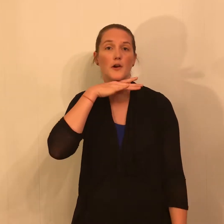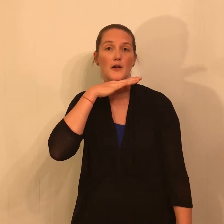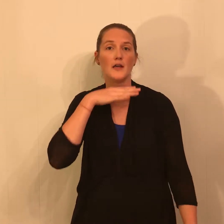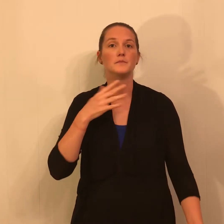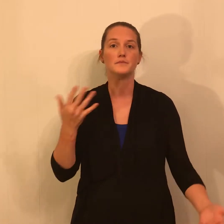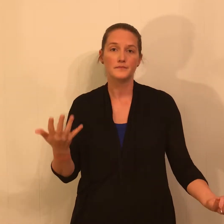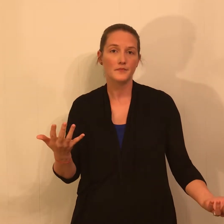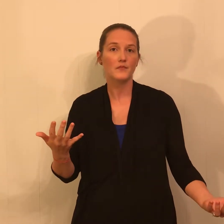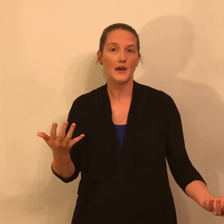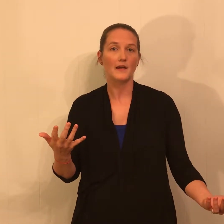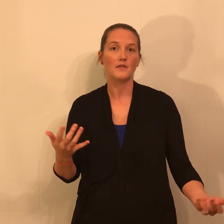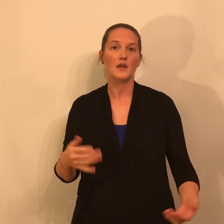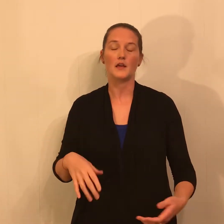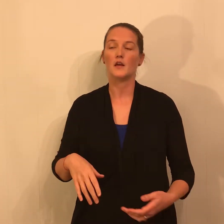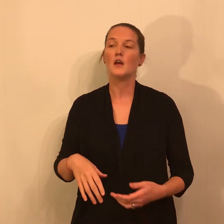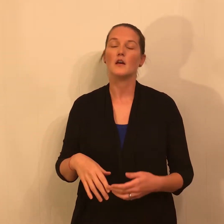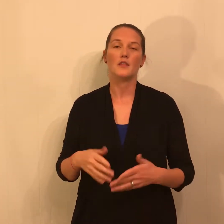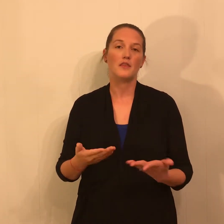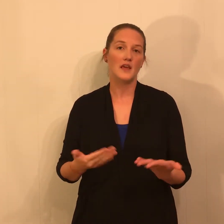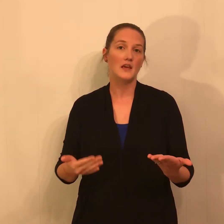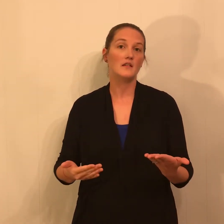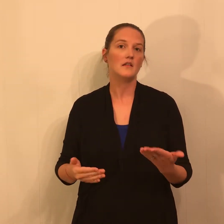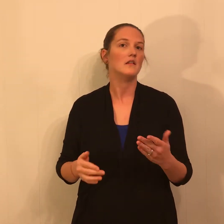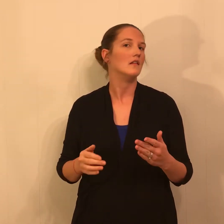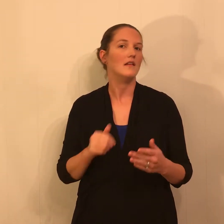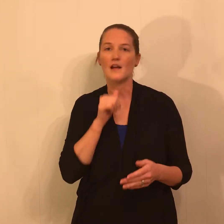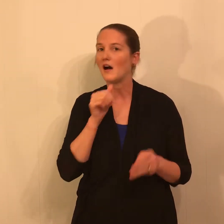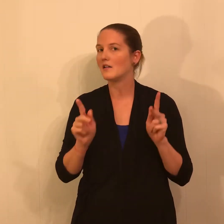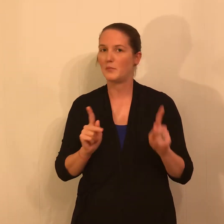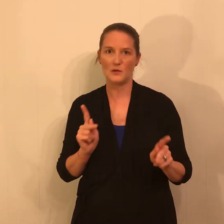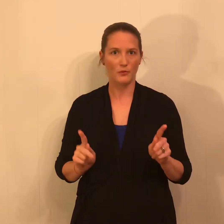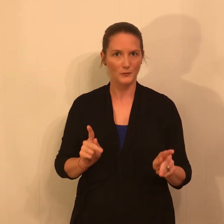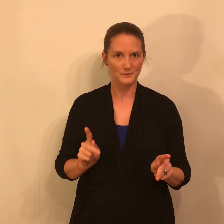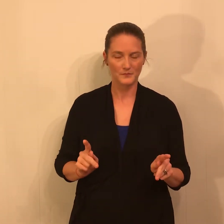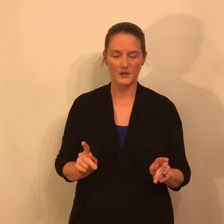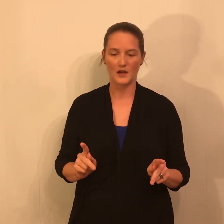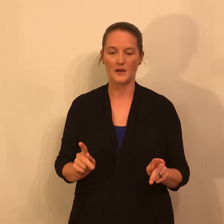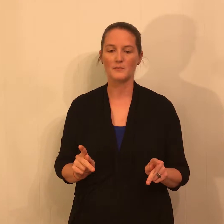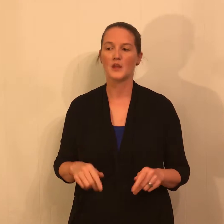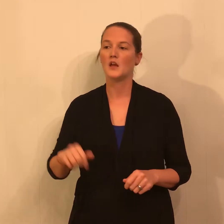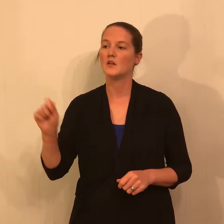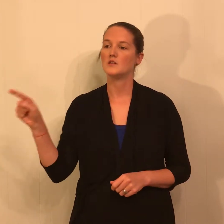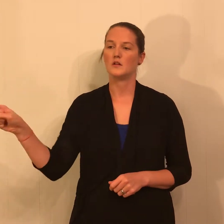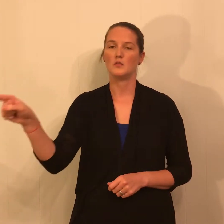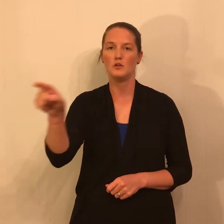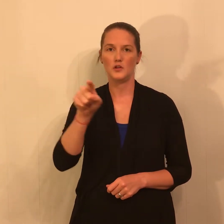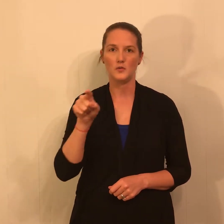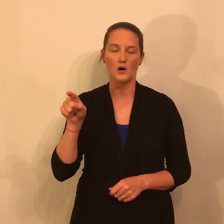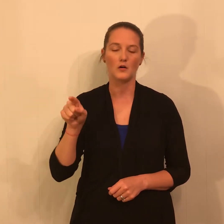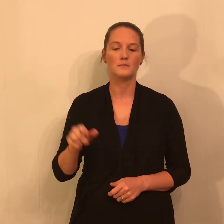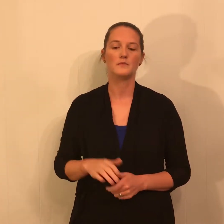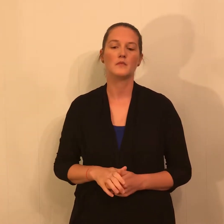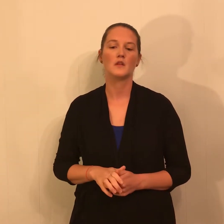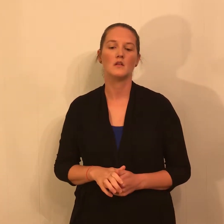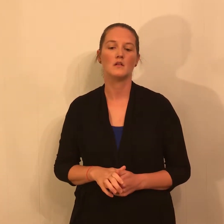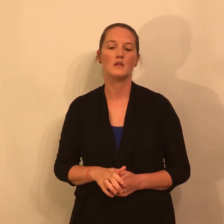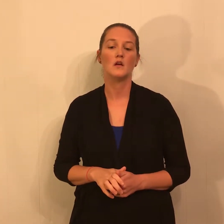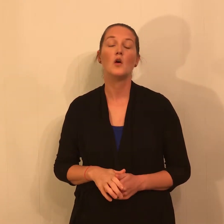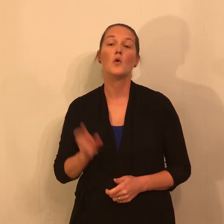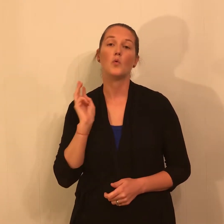dirty, that kind of thing. Things, not people. Okay? So, you all.